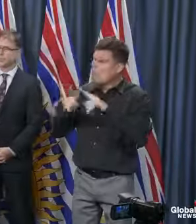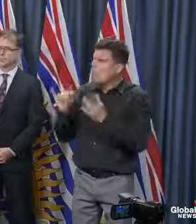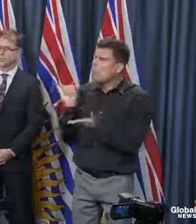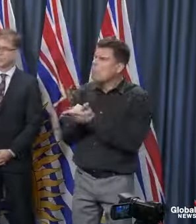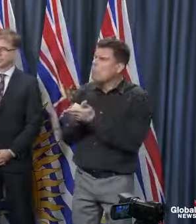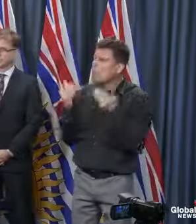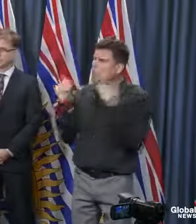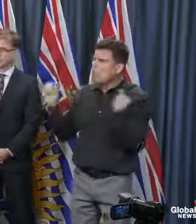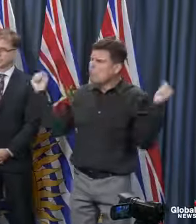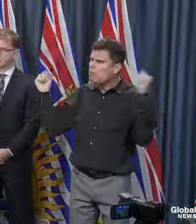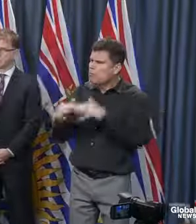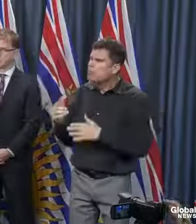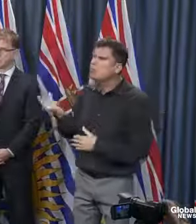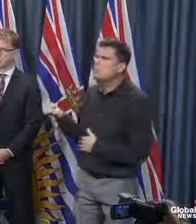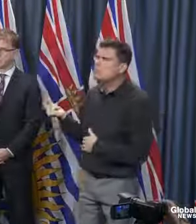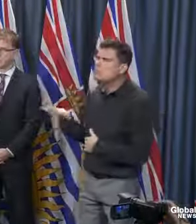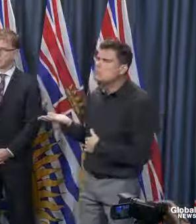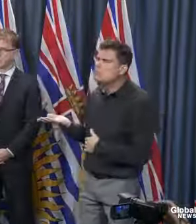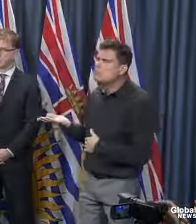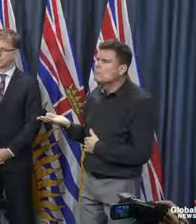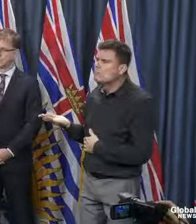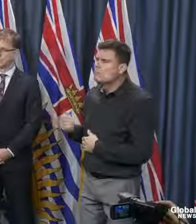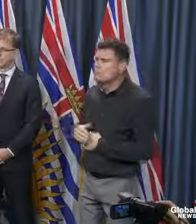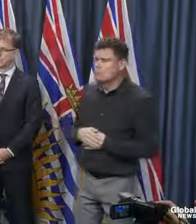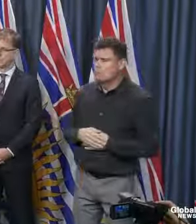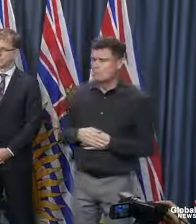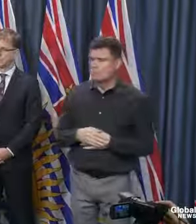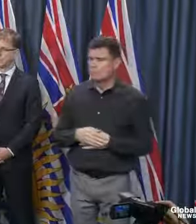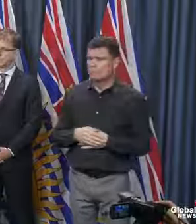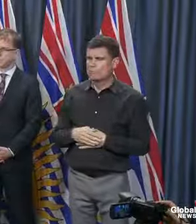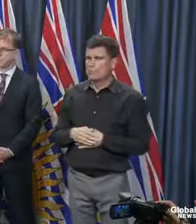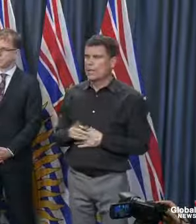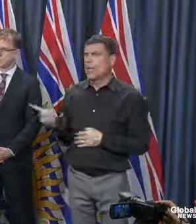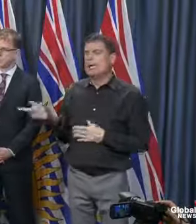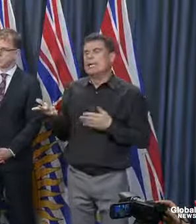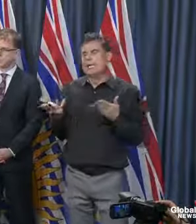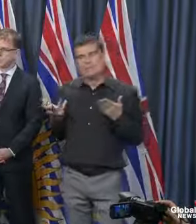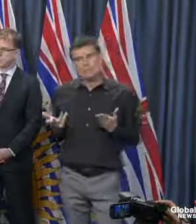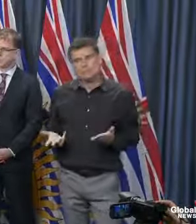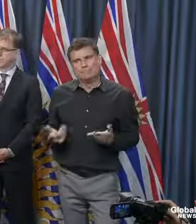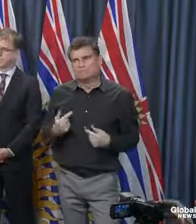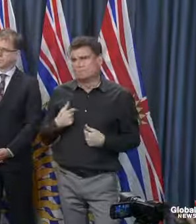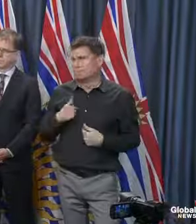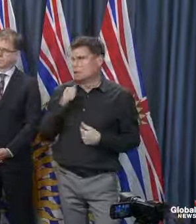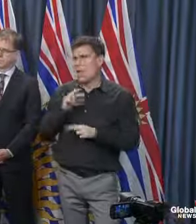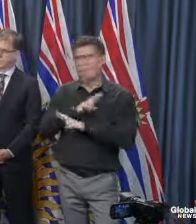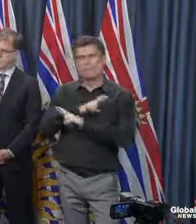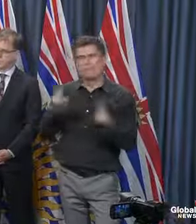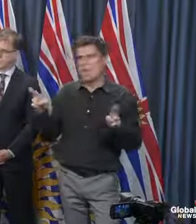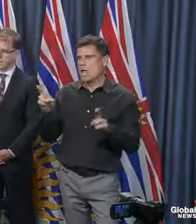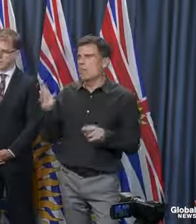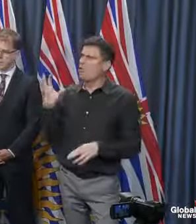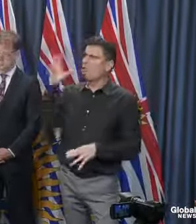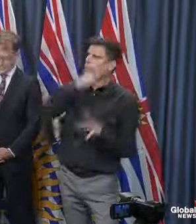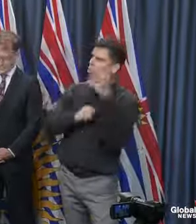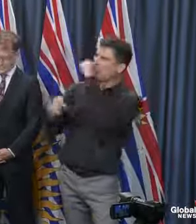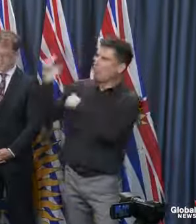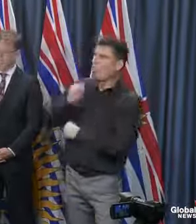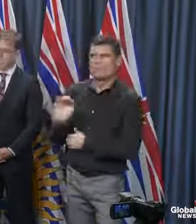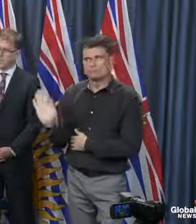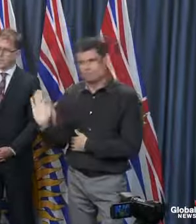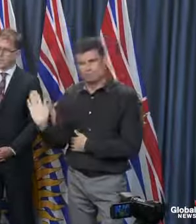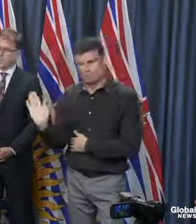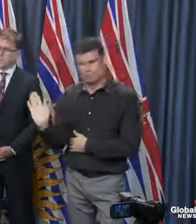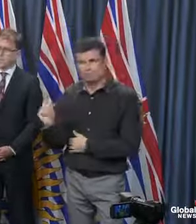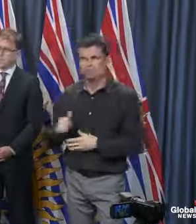I'm not prepared yet to start second guessing what we did. We did everything that